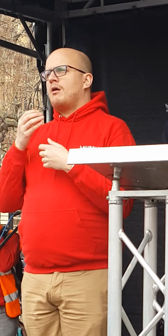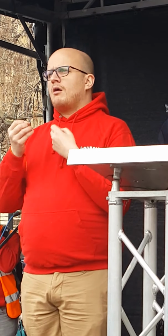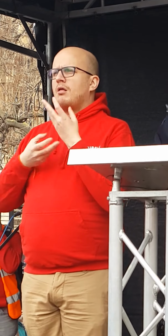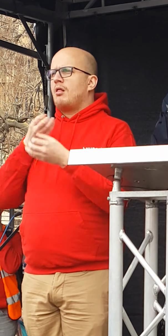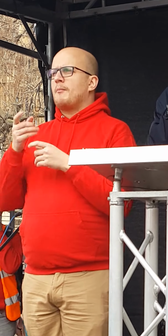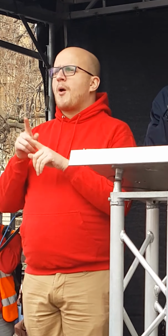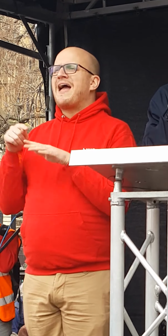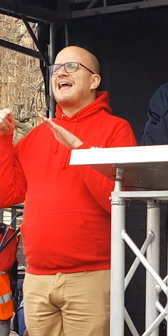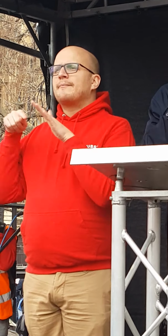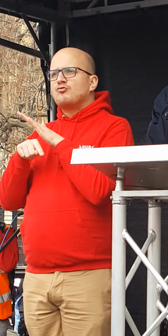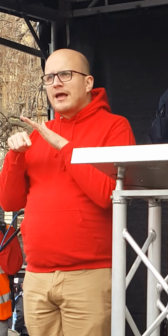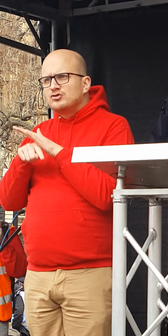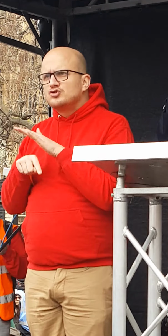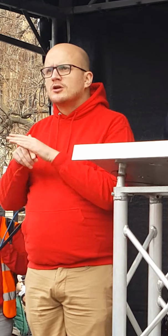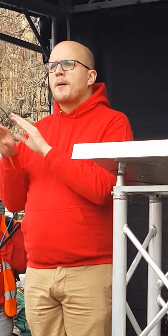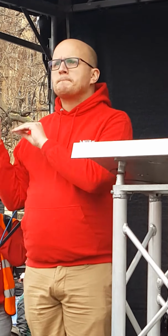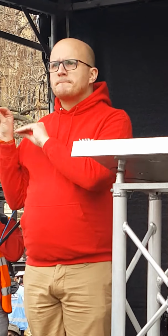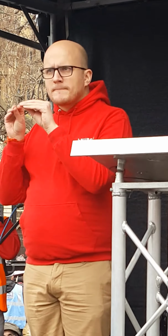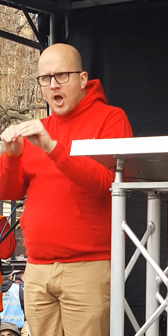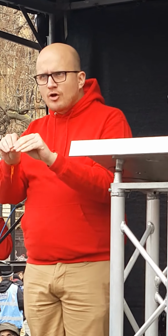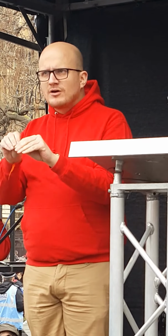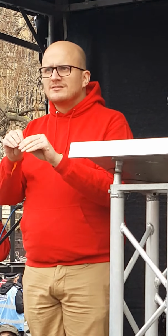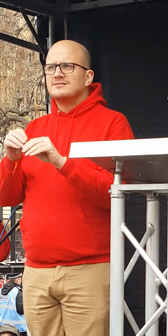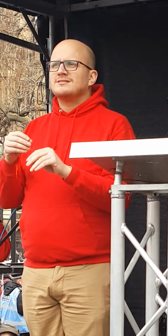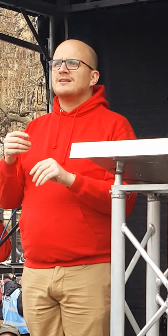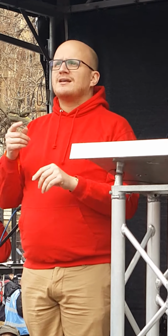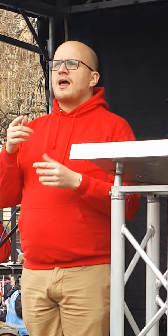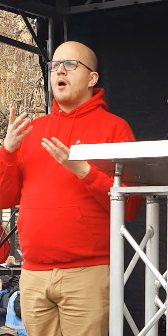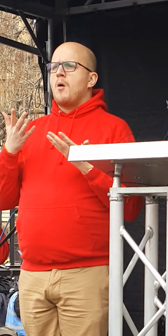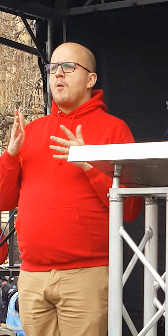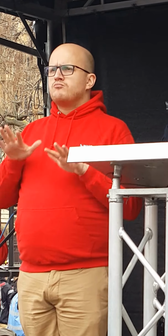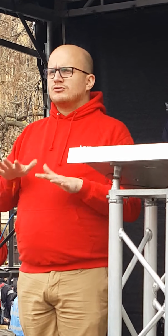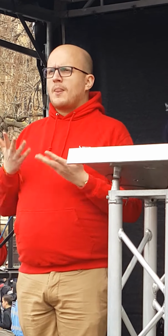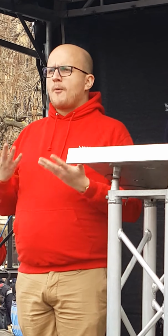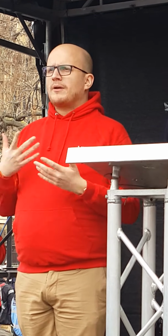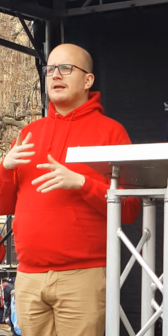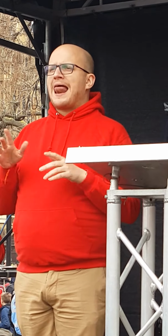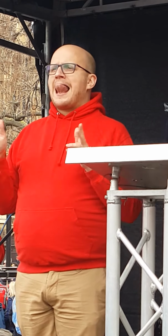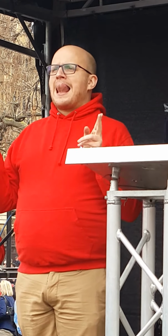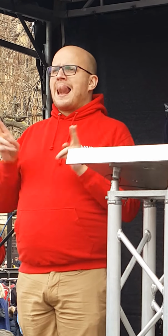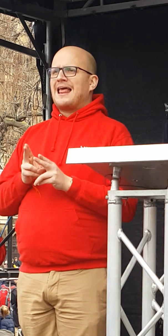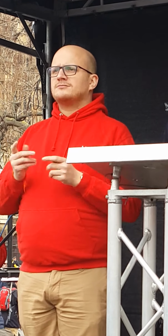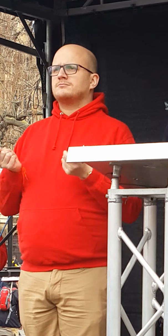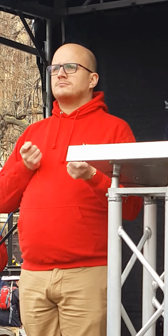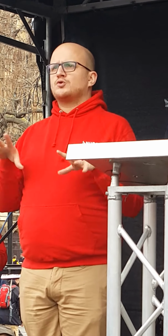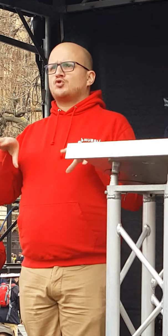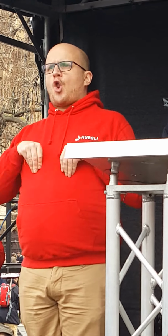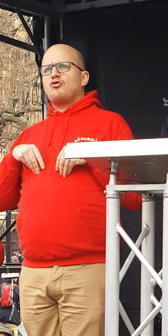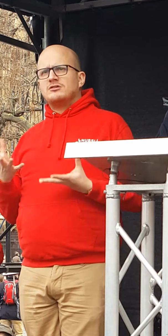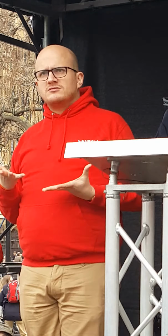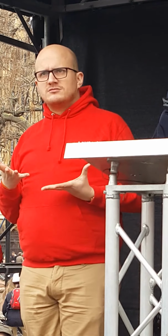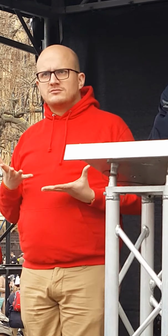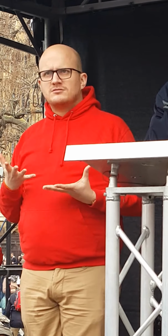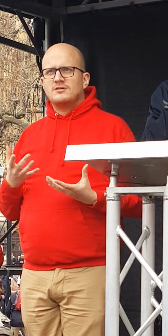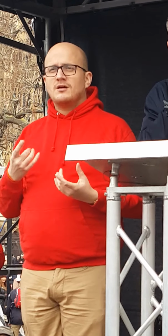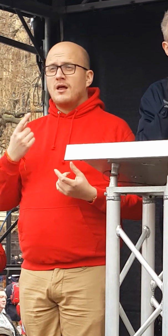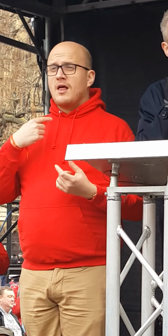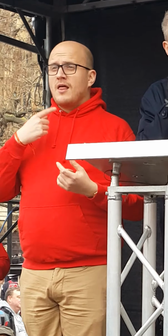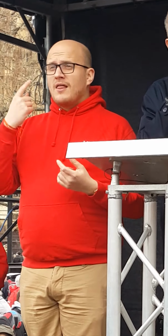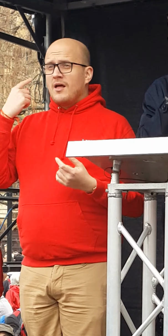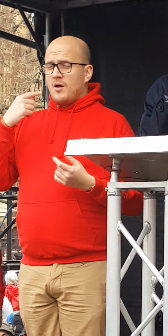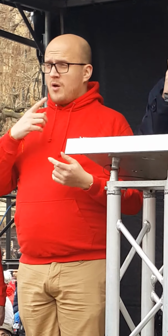about migrants and like Britain becoming a less tolerant place. I'll tell you this now, if migrants hadn't come to